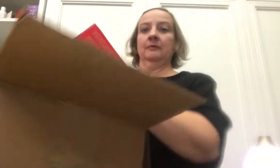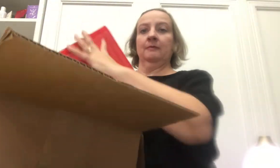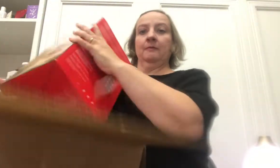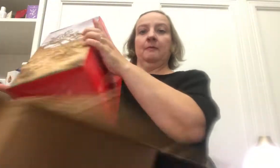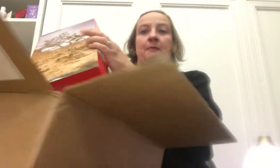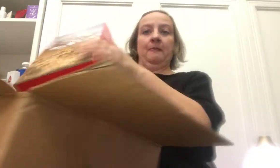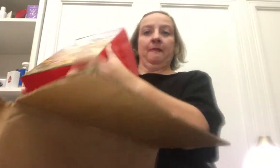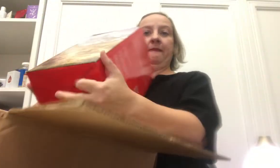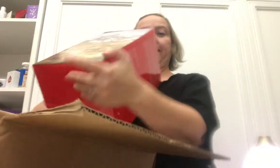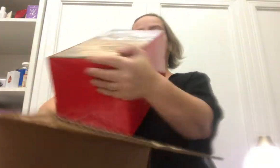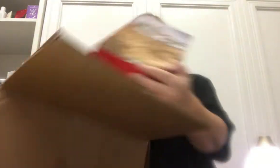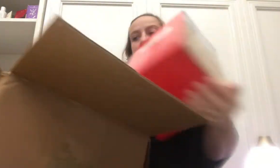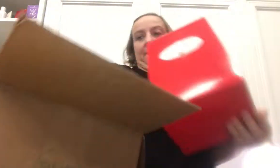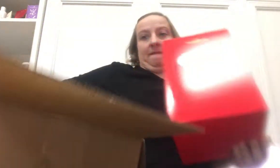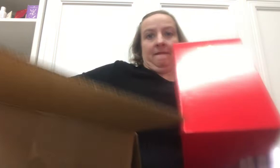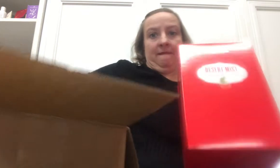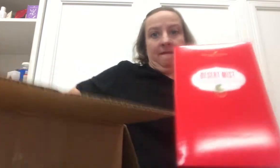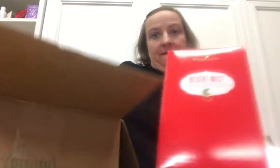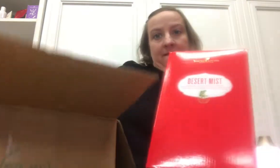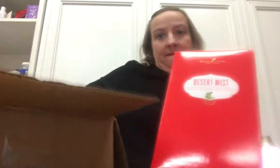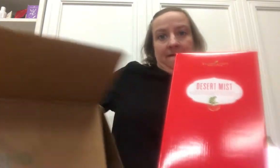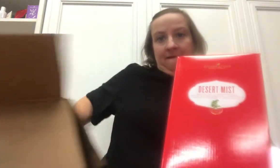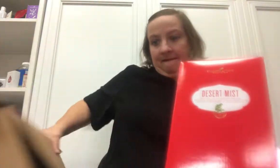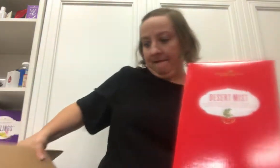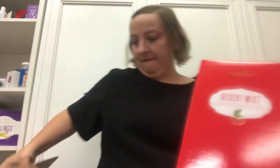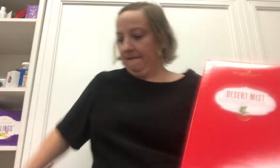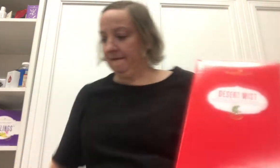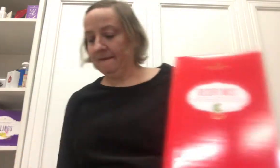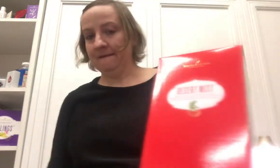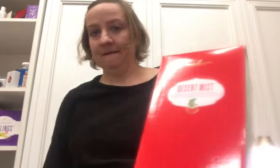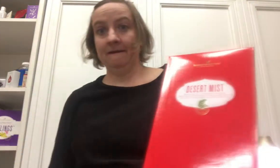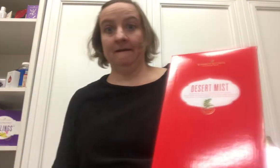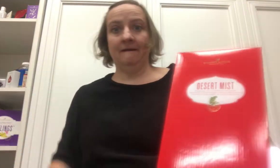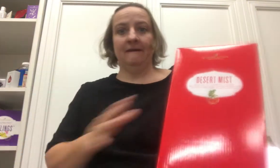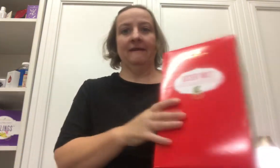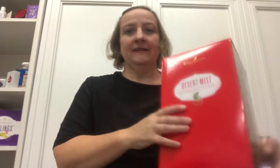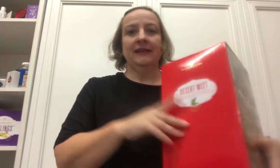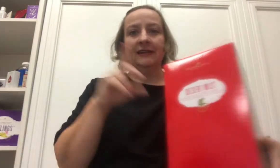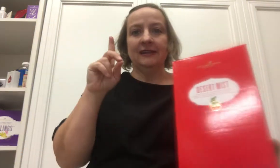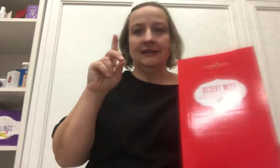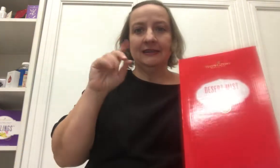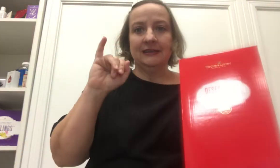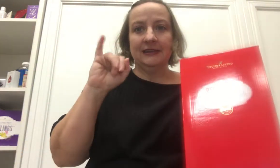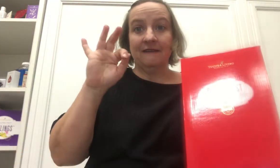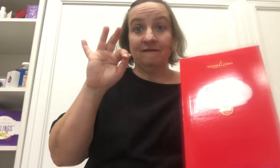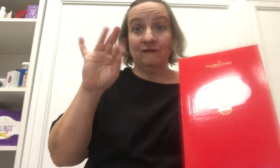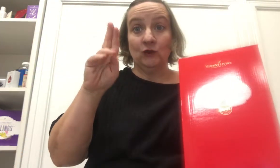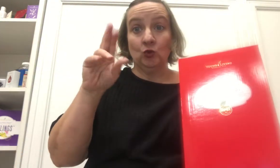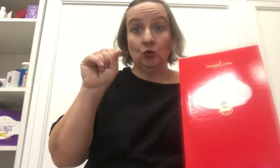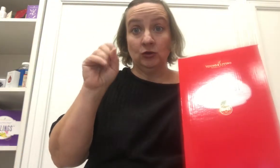First, you'll see this amazing Desert Mist Diffuser.